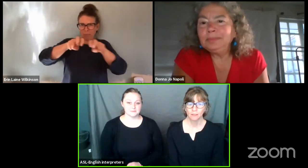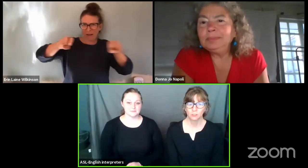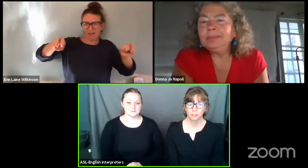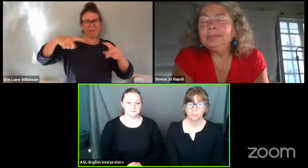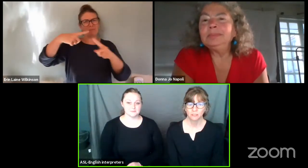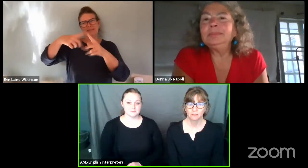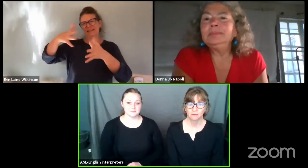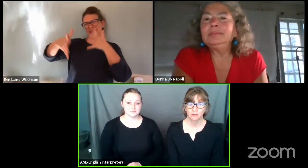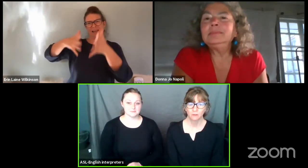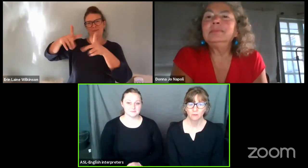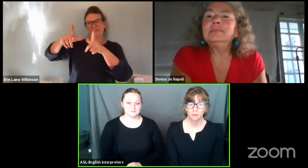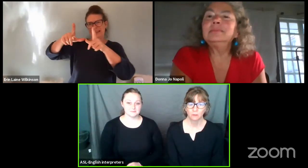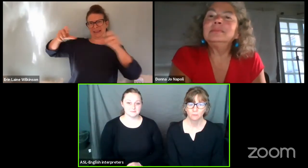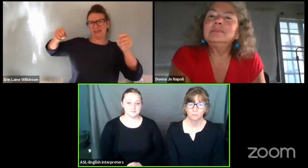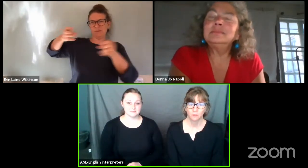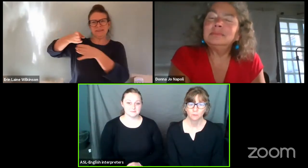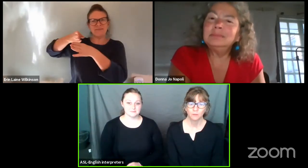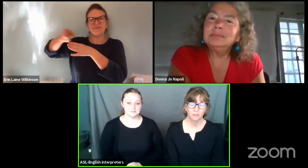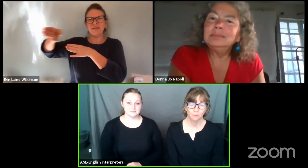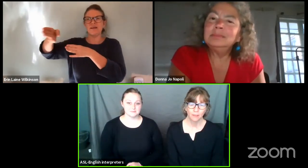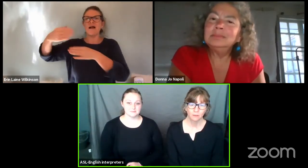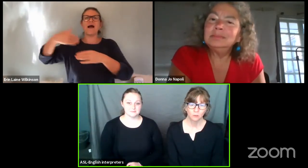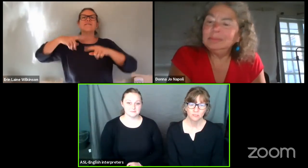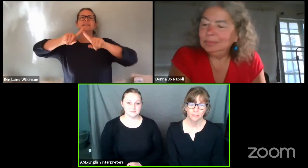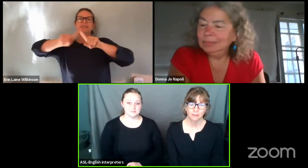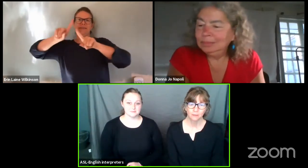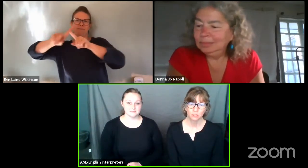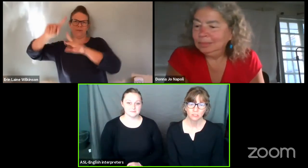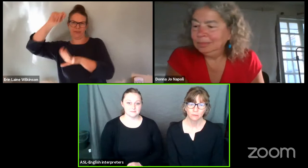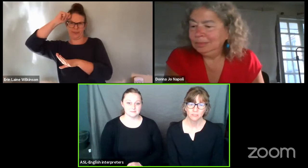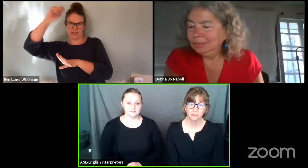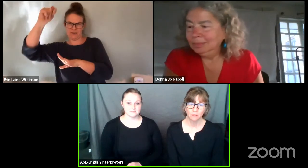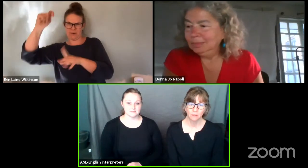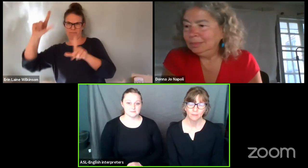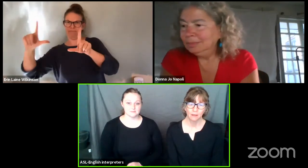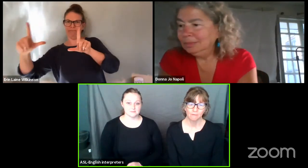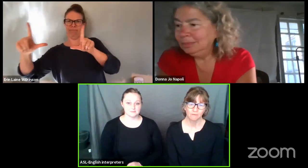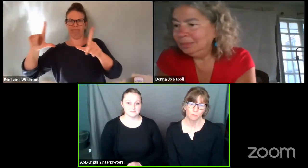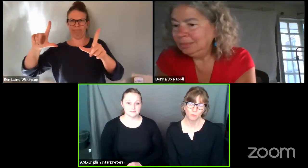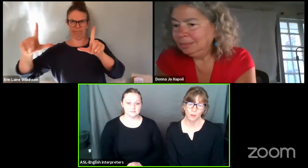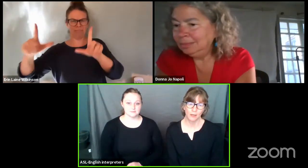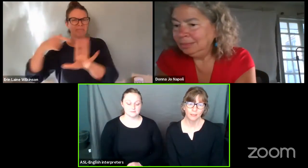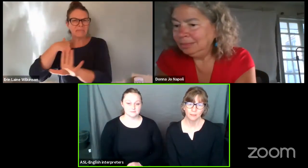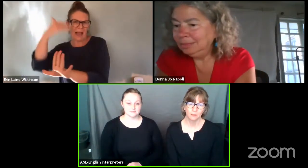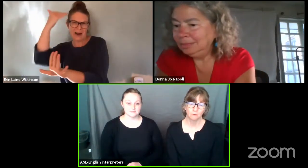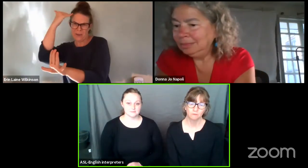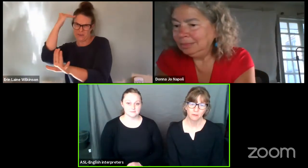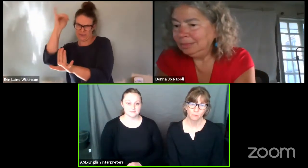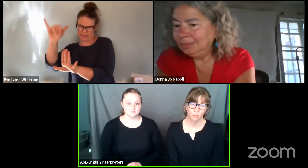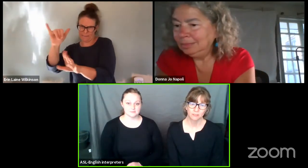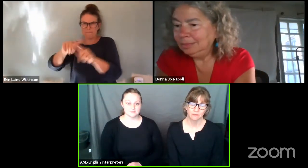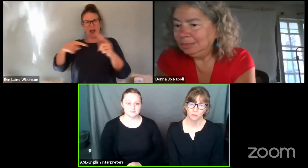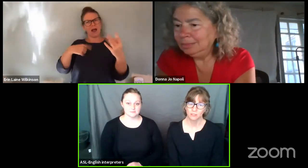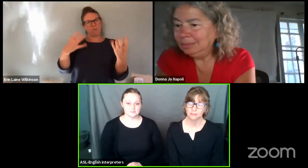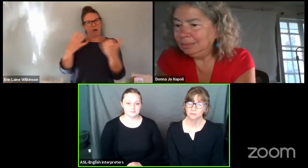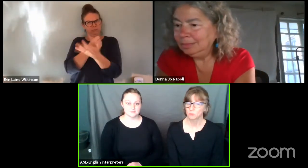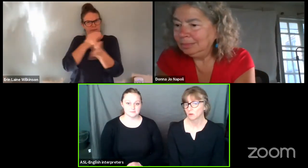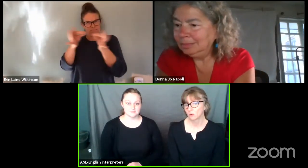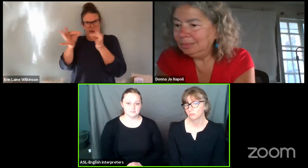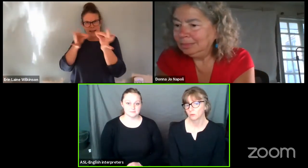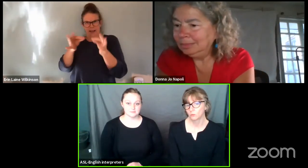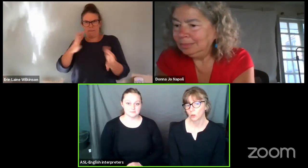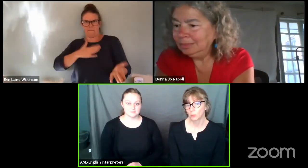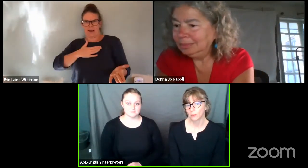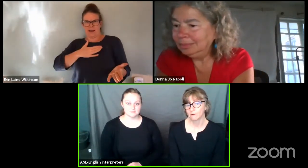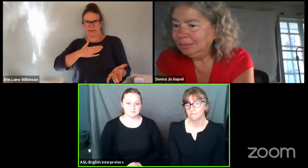And I understand that people on the panel, sign language linguists, they have a variety of frameworks and theories. We